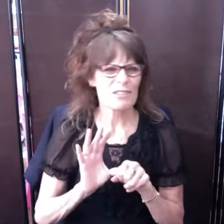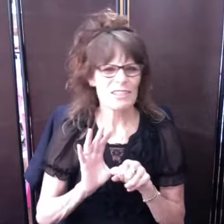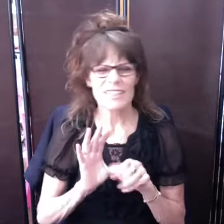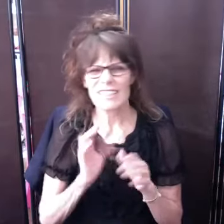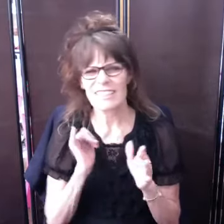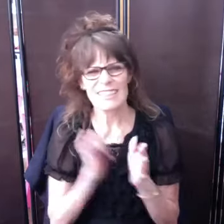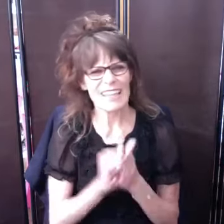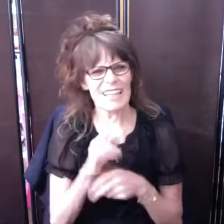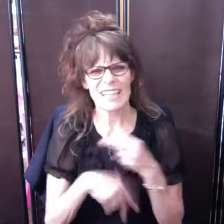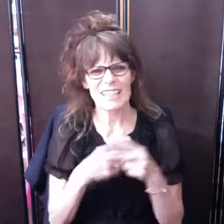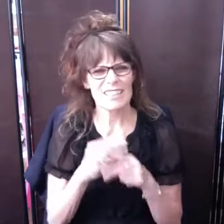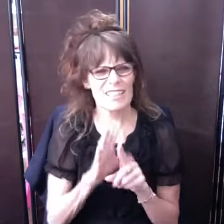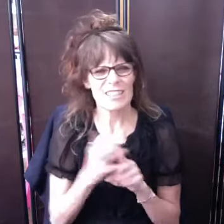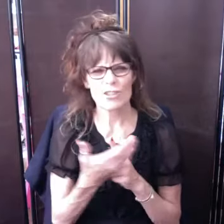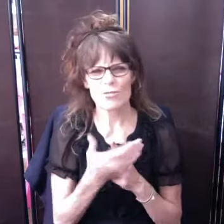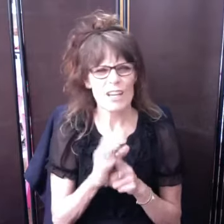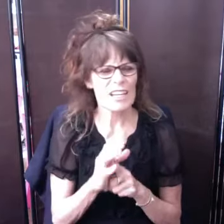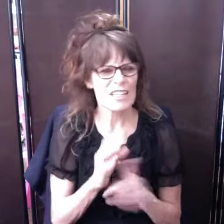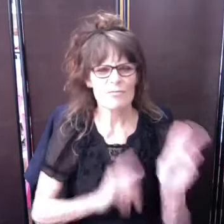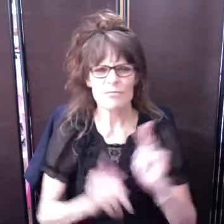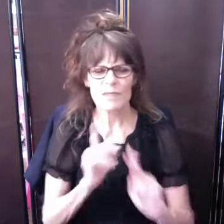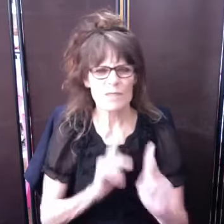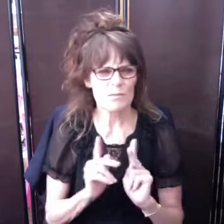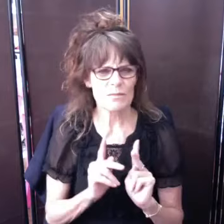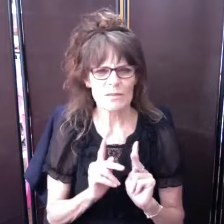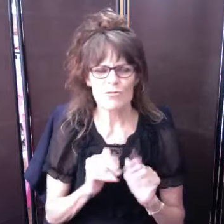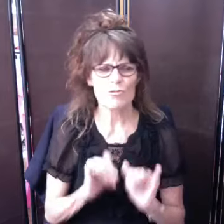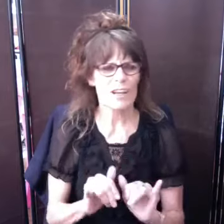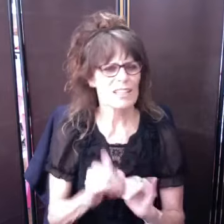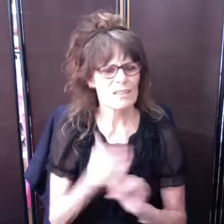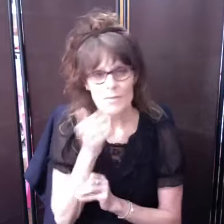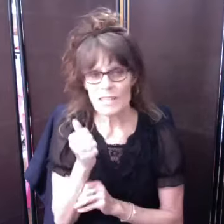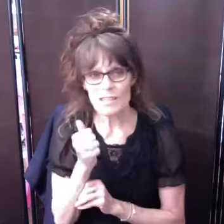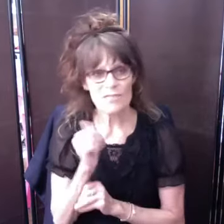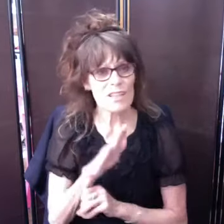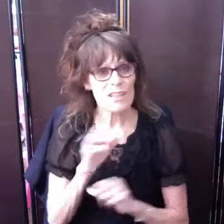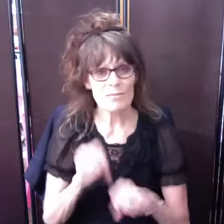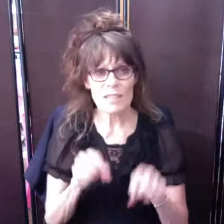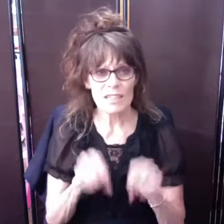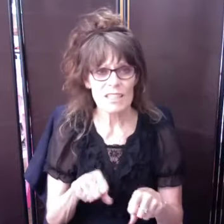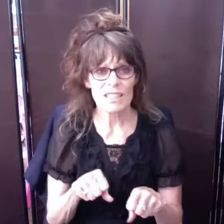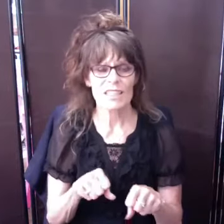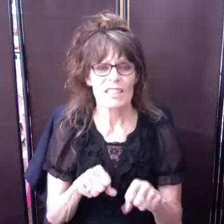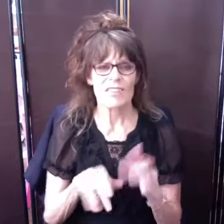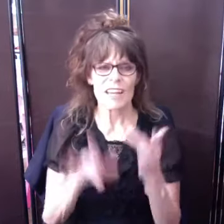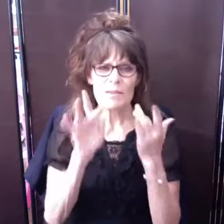And people, human beings, try the best of their ability to convey sense of empathy and understanding.